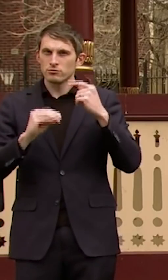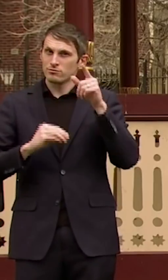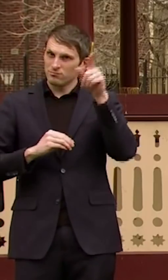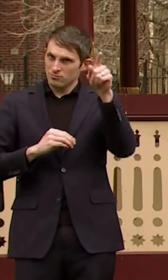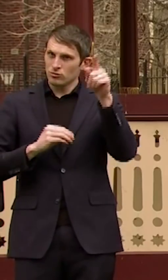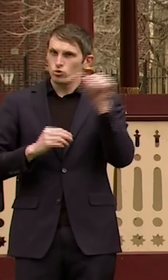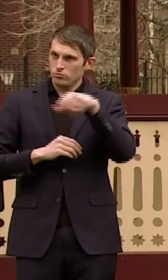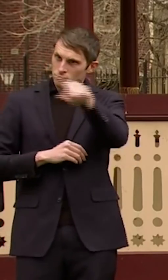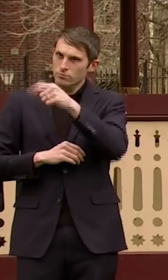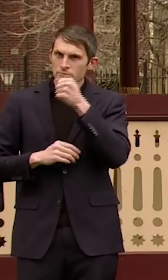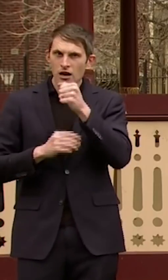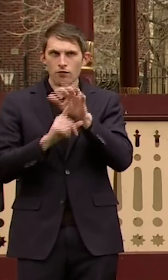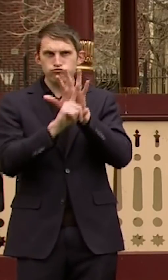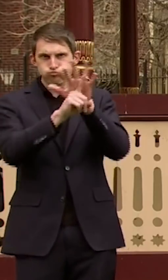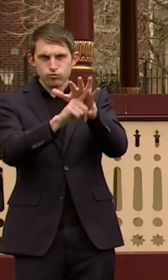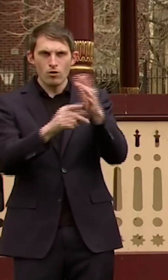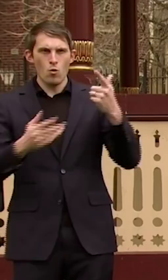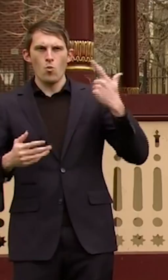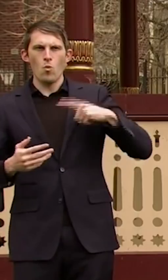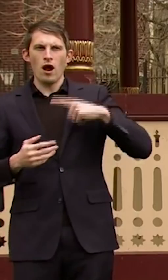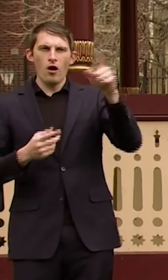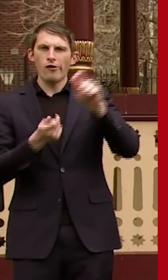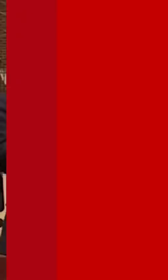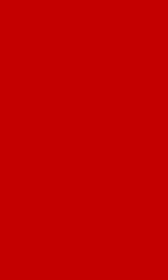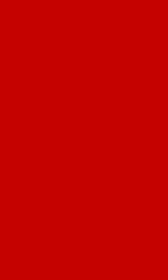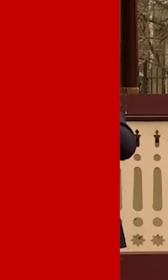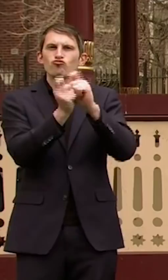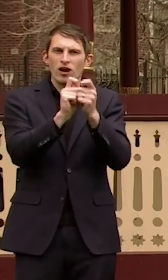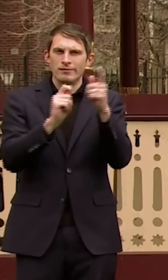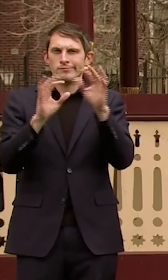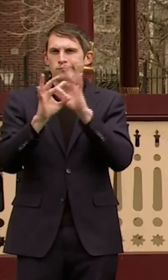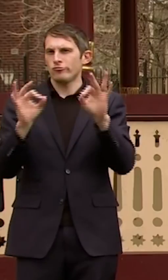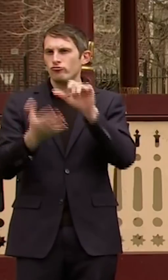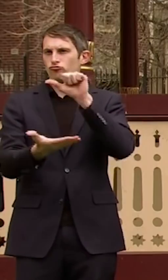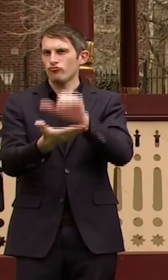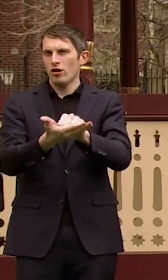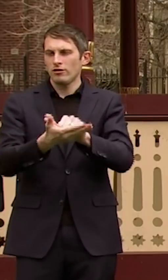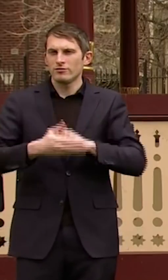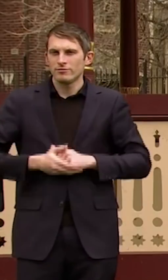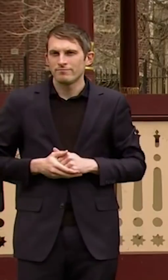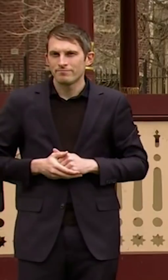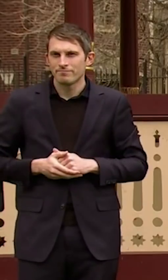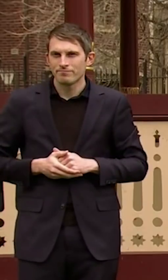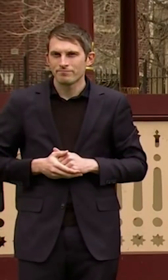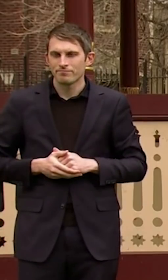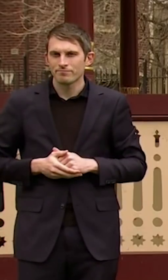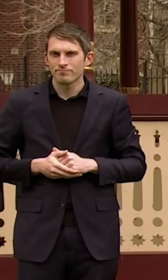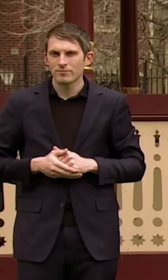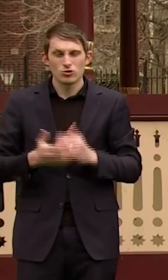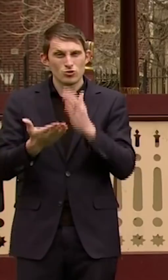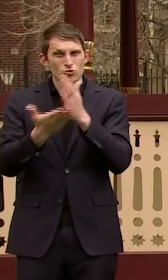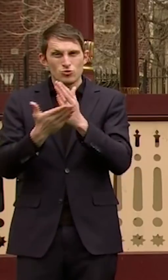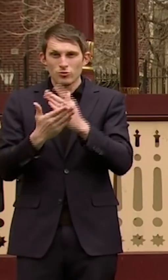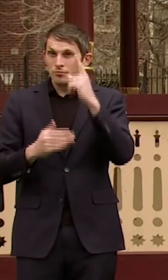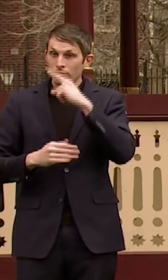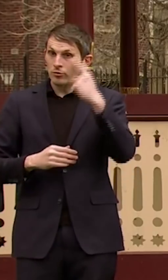your questions about how this has unfolded and how he's going to remedy it. Now, some don't like to see this as a race, but a race it surely